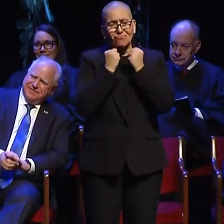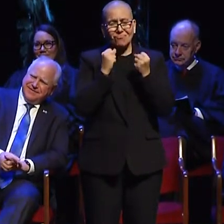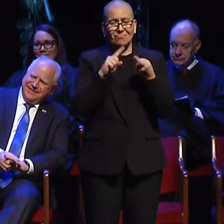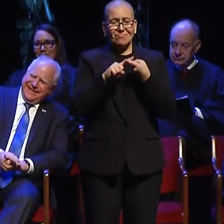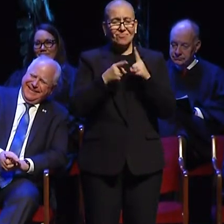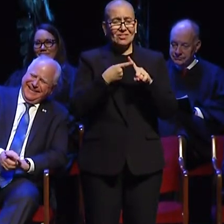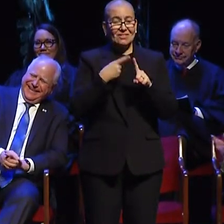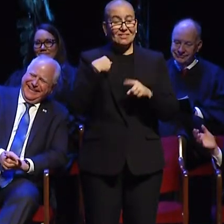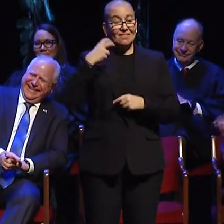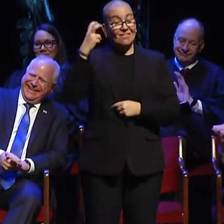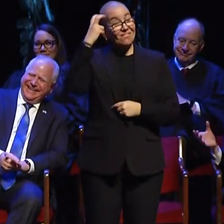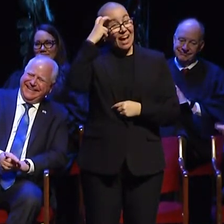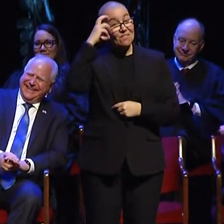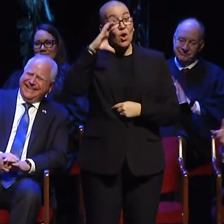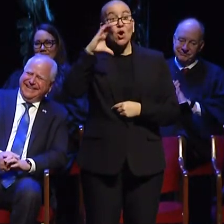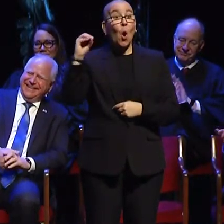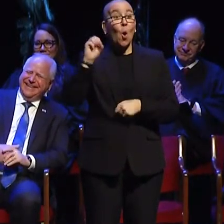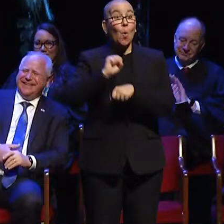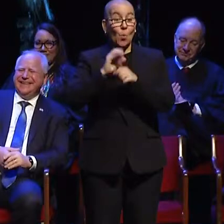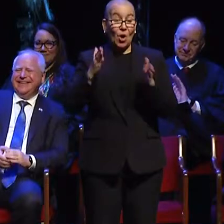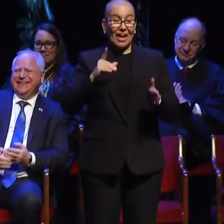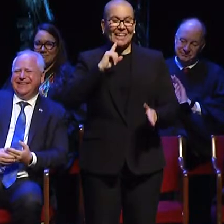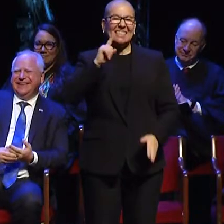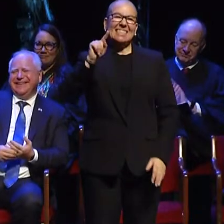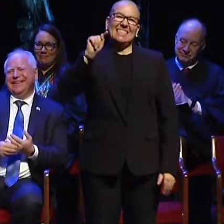Tim Walz.